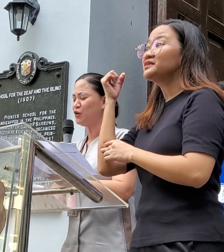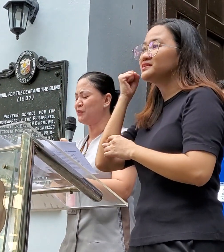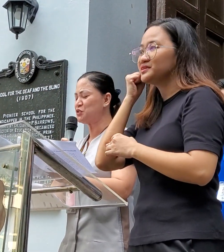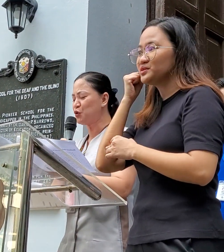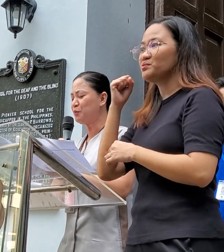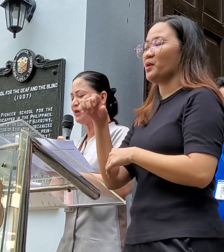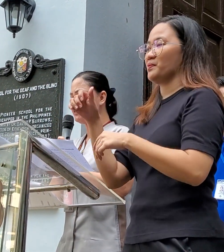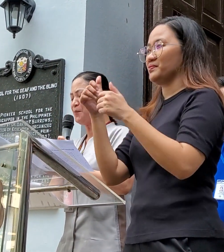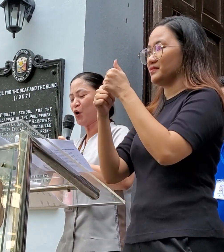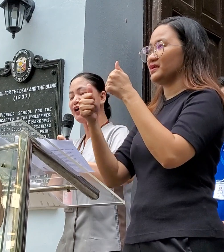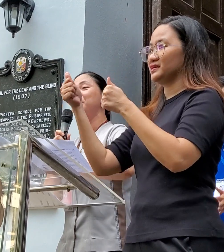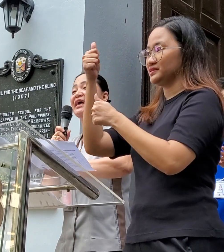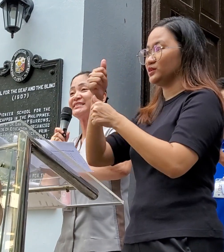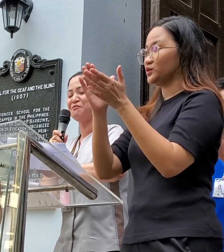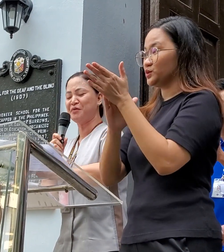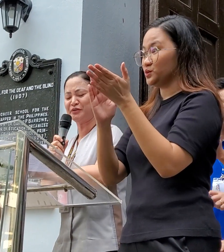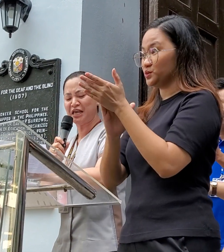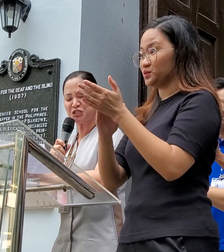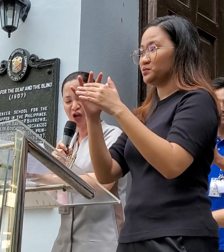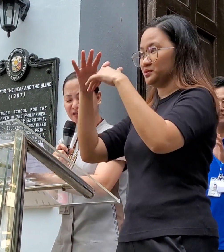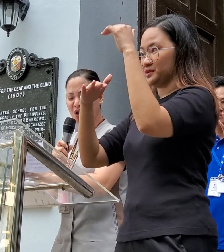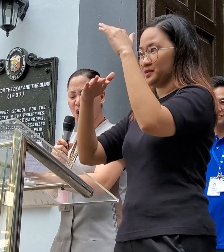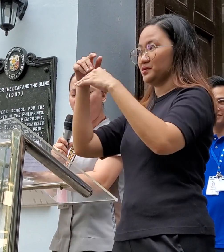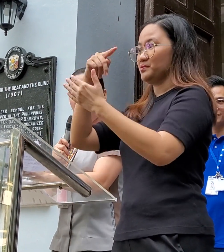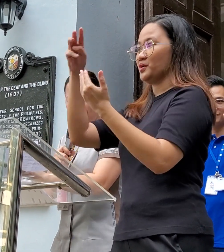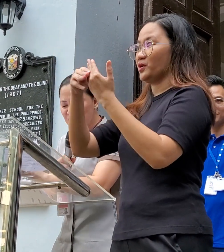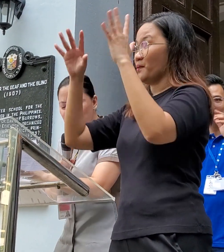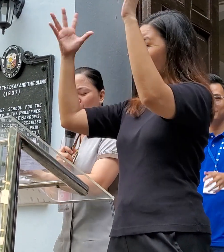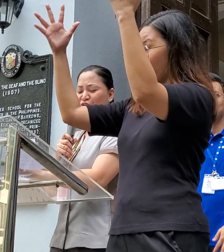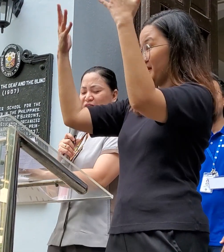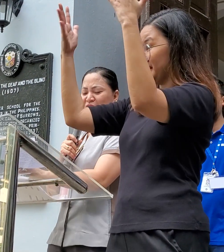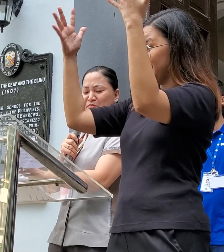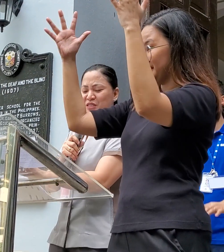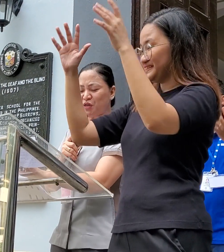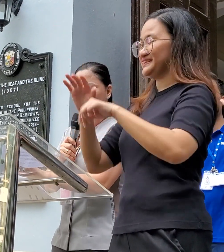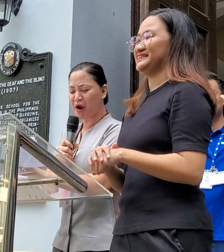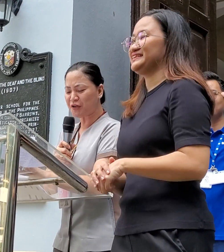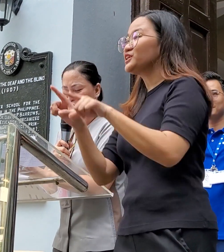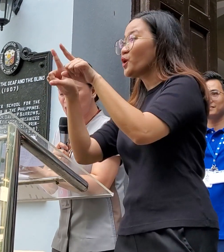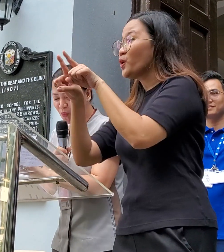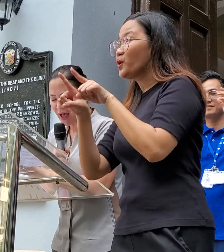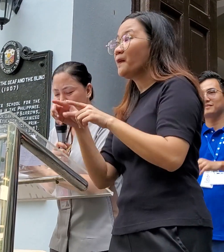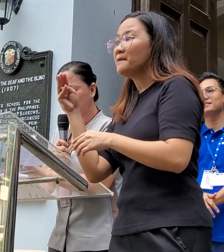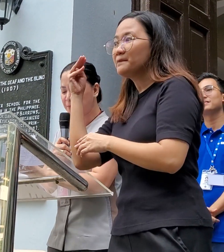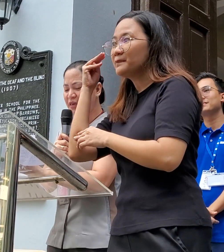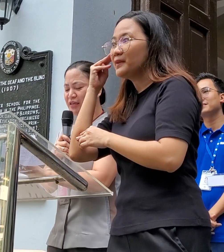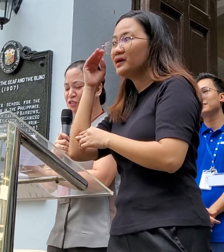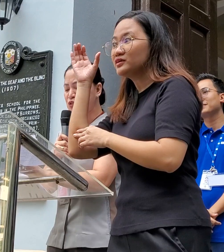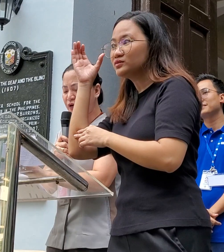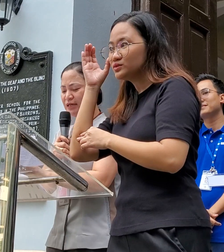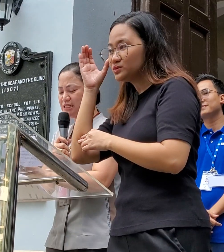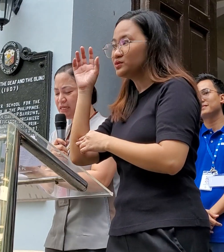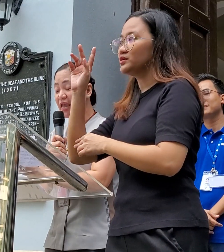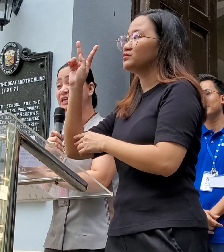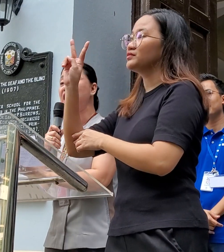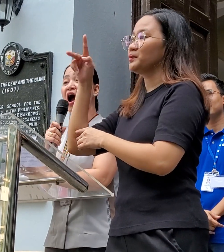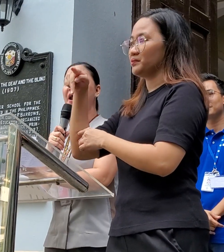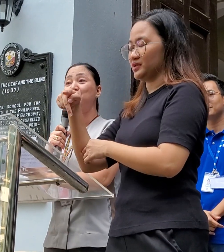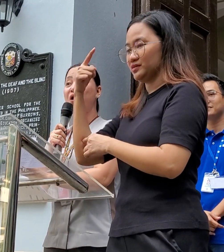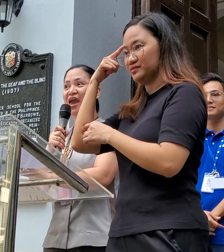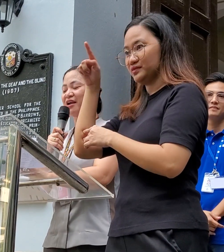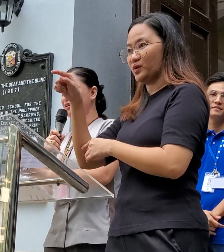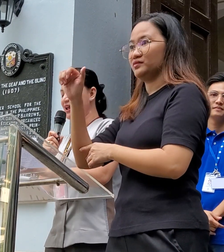Head of the School Building Program SM Foundation. Also, Mr. Mark Chua, VP in-store leasing